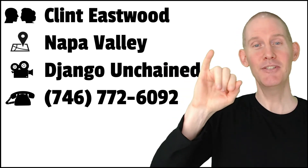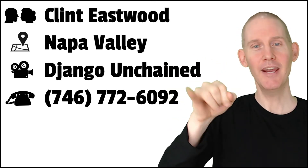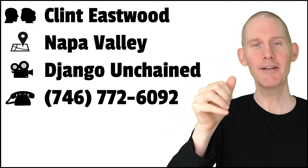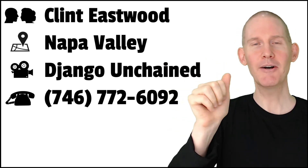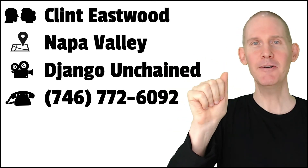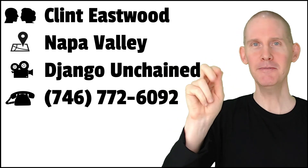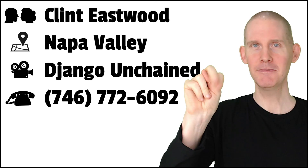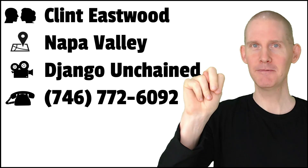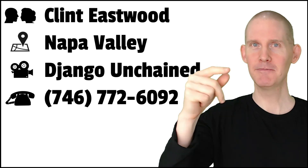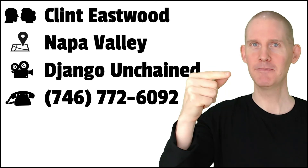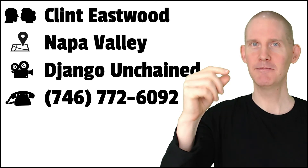Django,